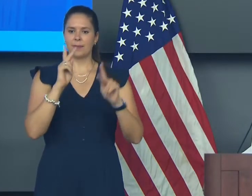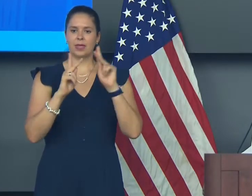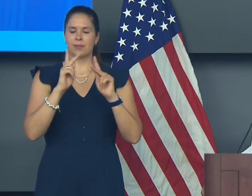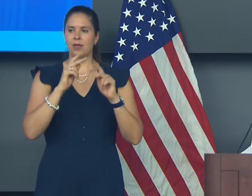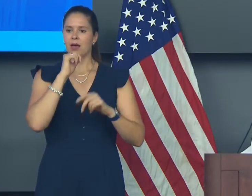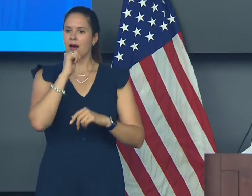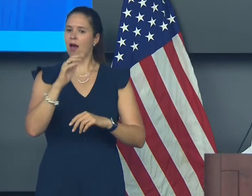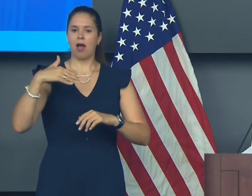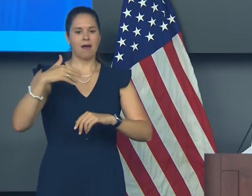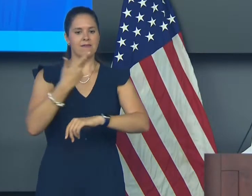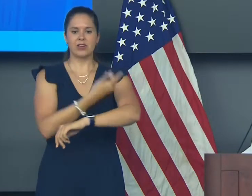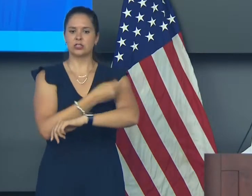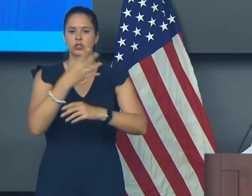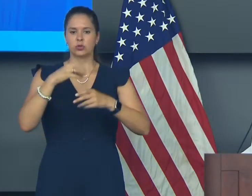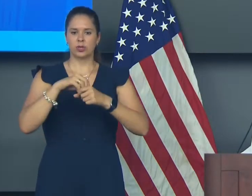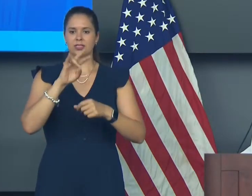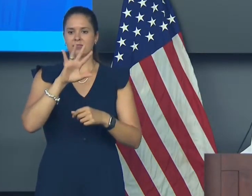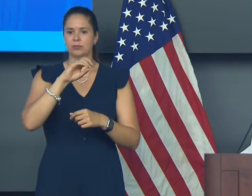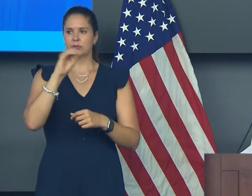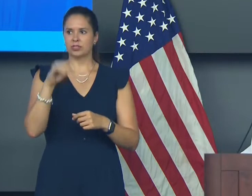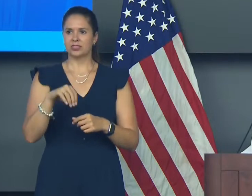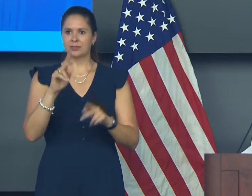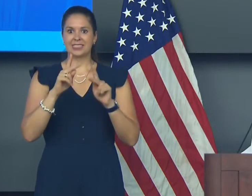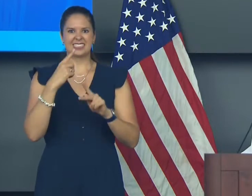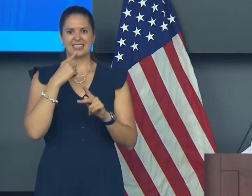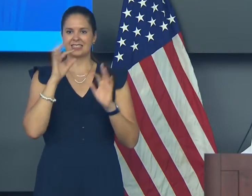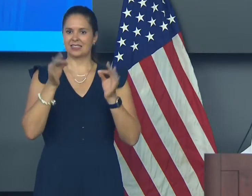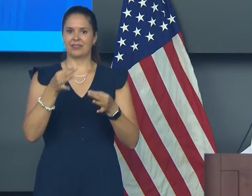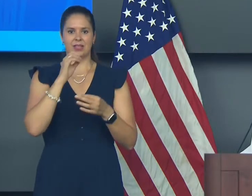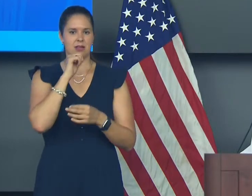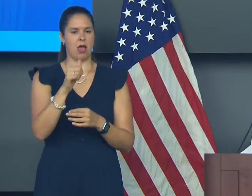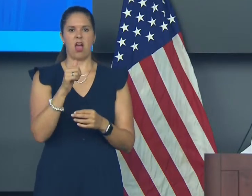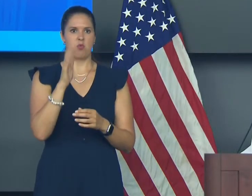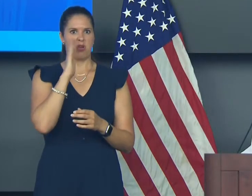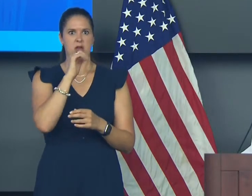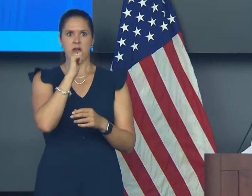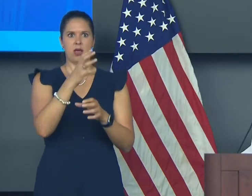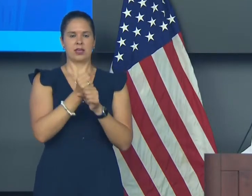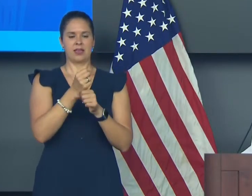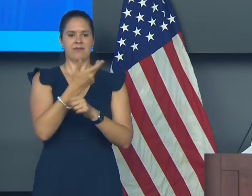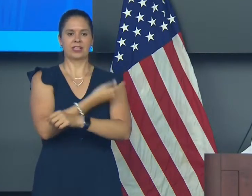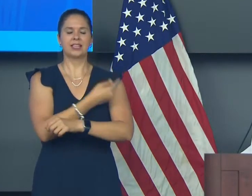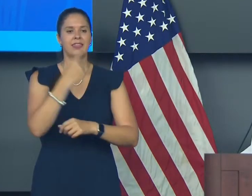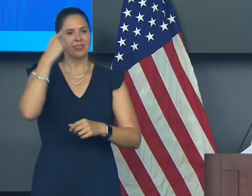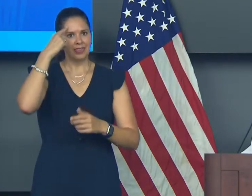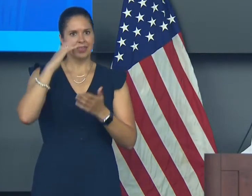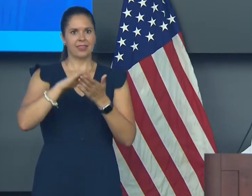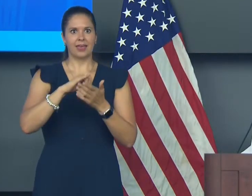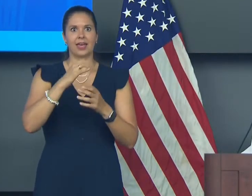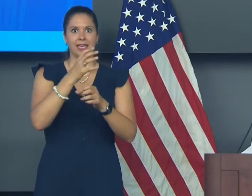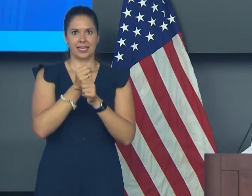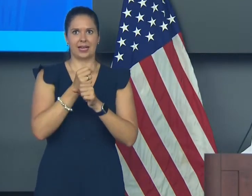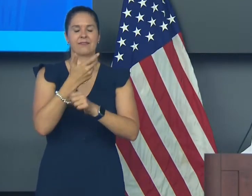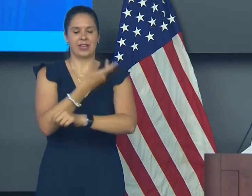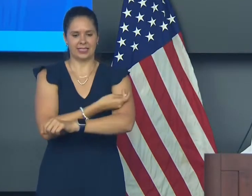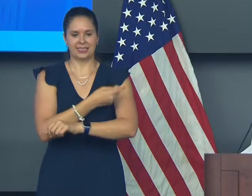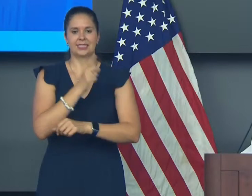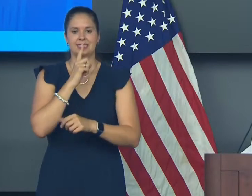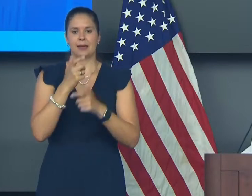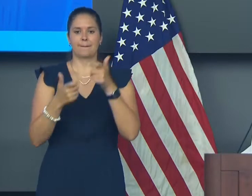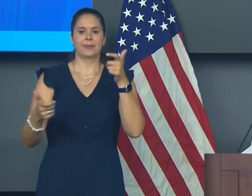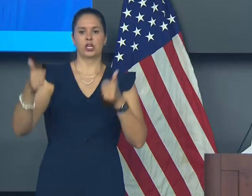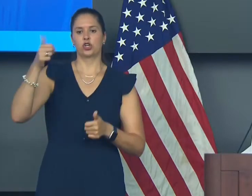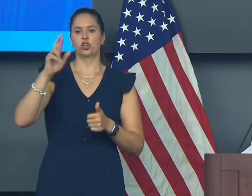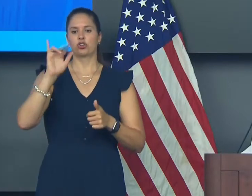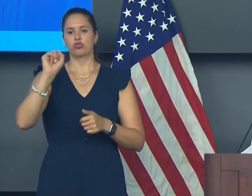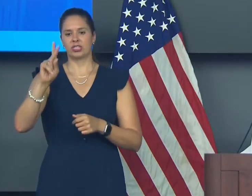including 75% of the people who say they're definitely not getting the vaccine, say that think that getting the vaccine is a bigger risk